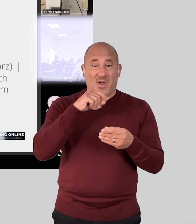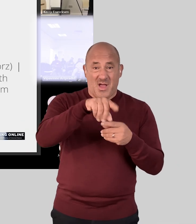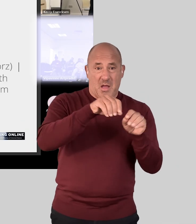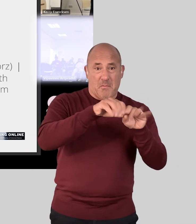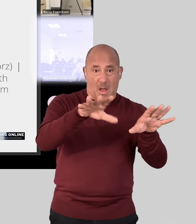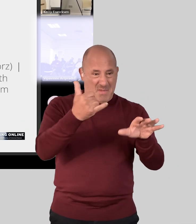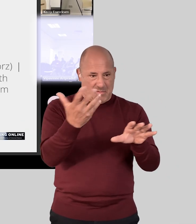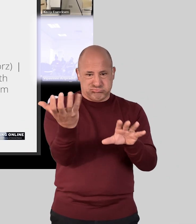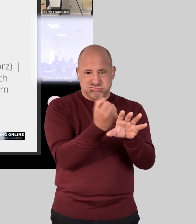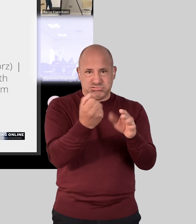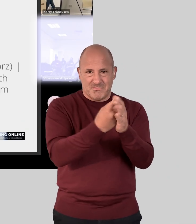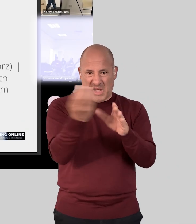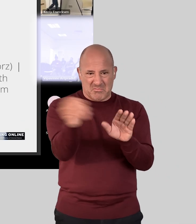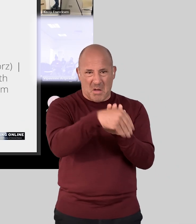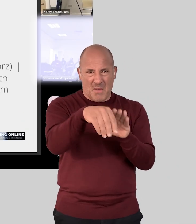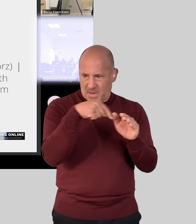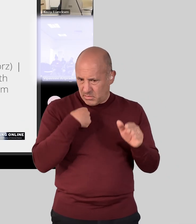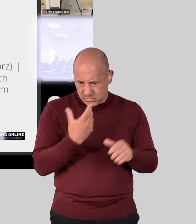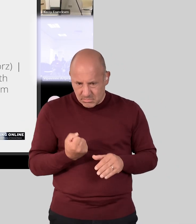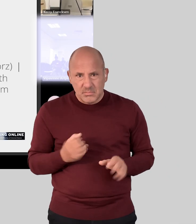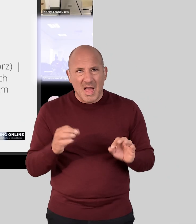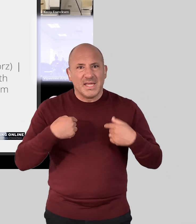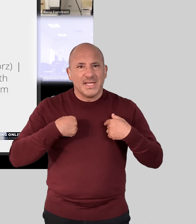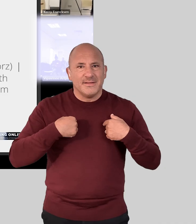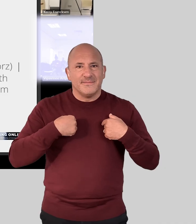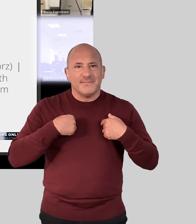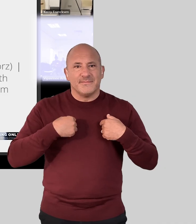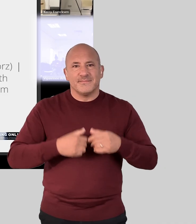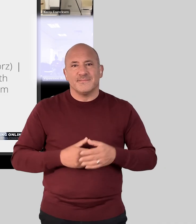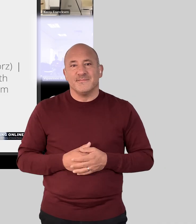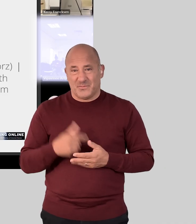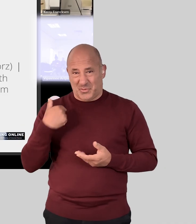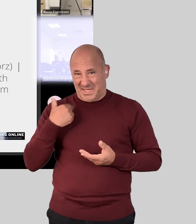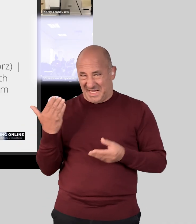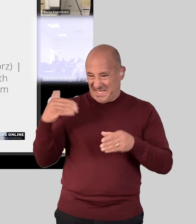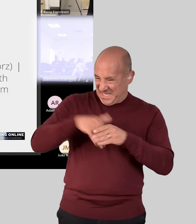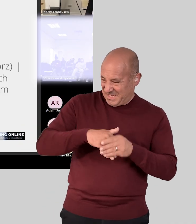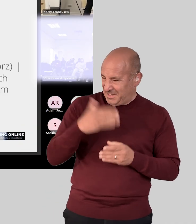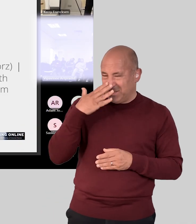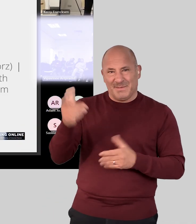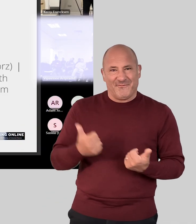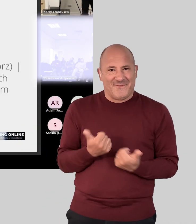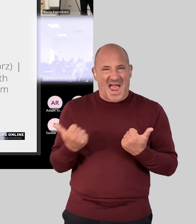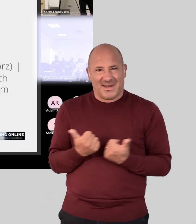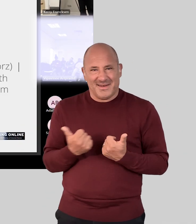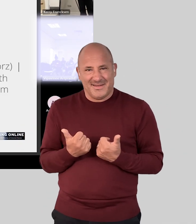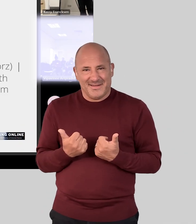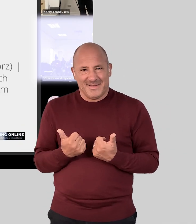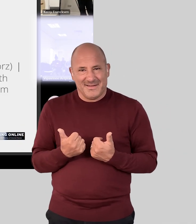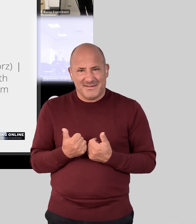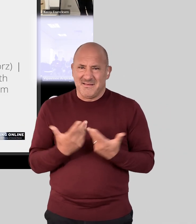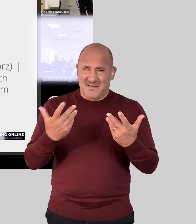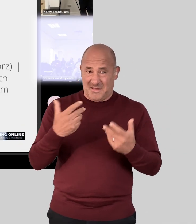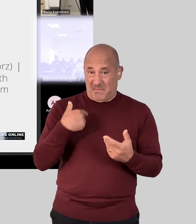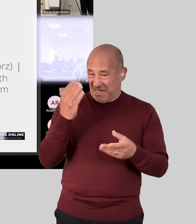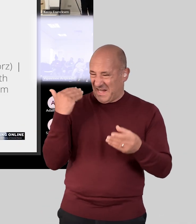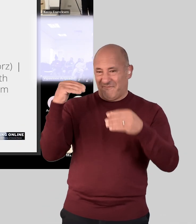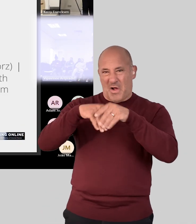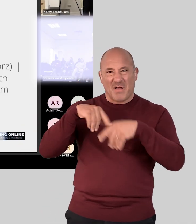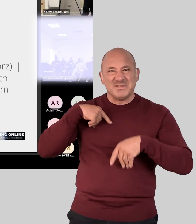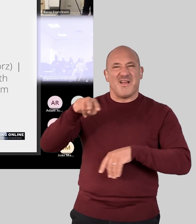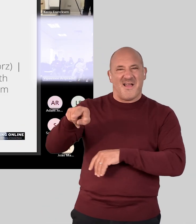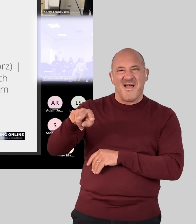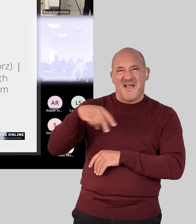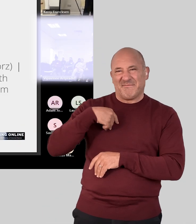dancer probably isn't getting paid from, and the channel may make revenue from it. I mean, it seems fine when we're